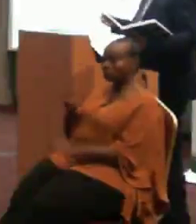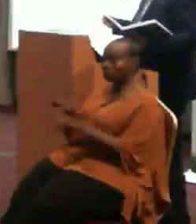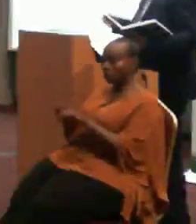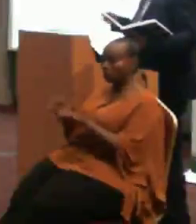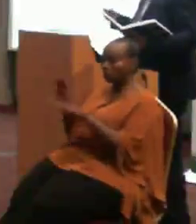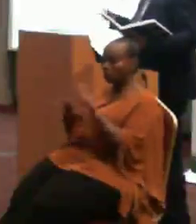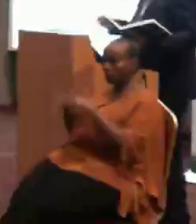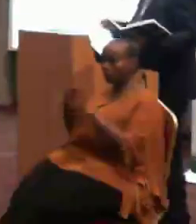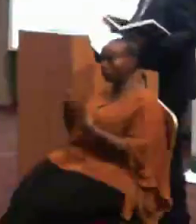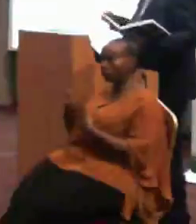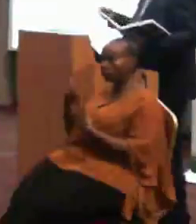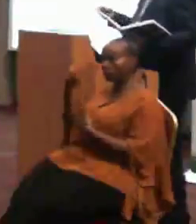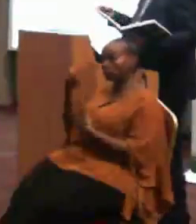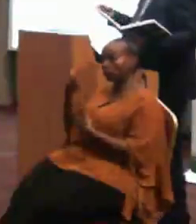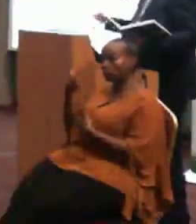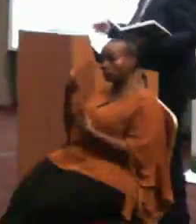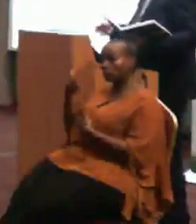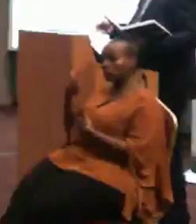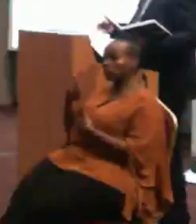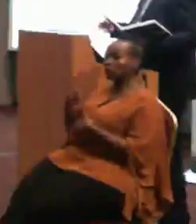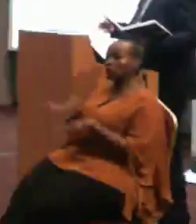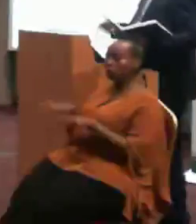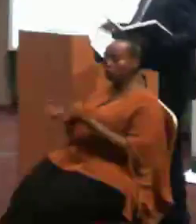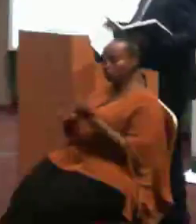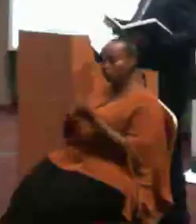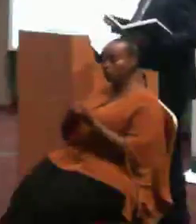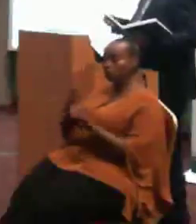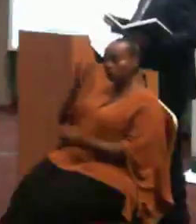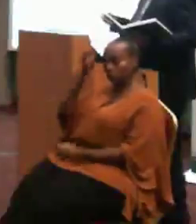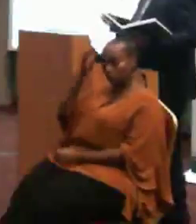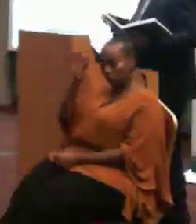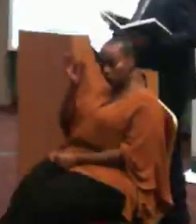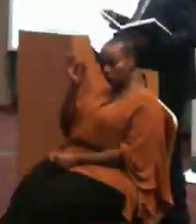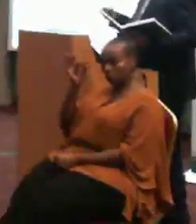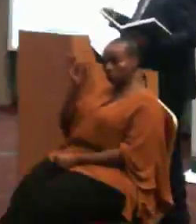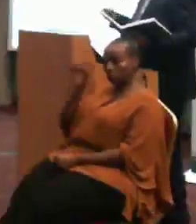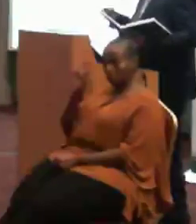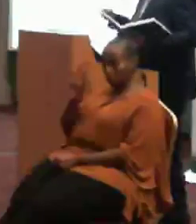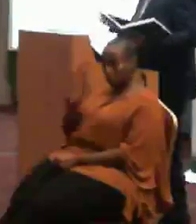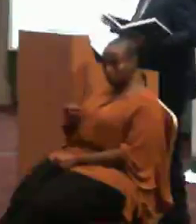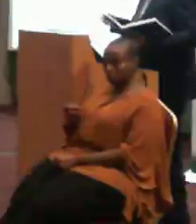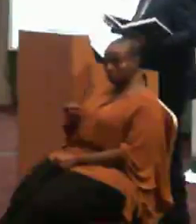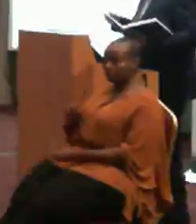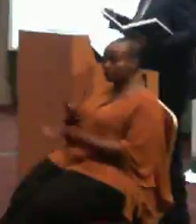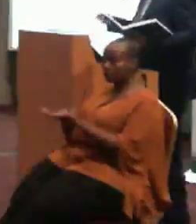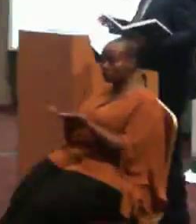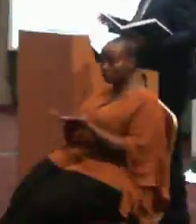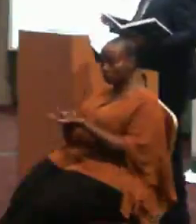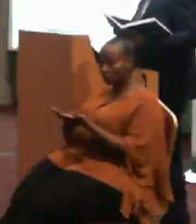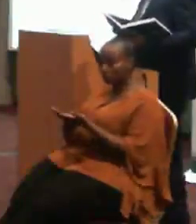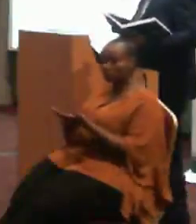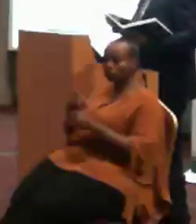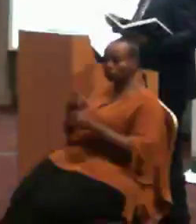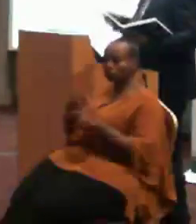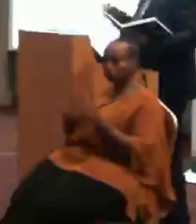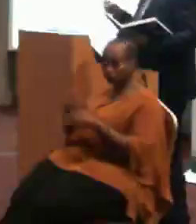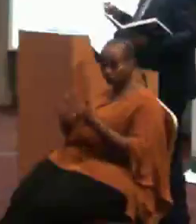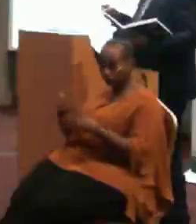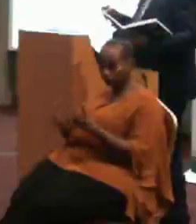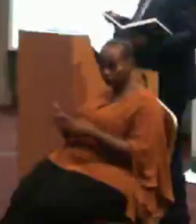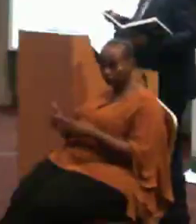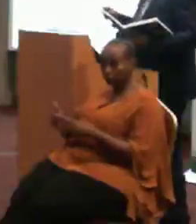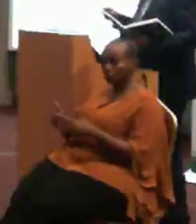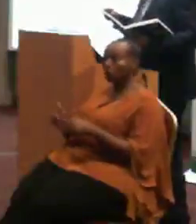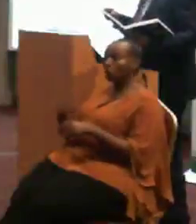sheet support from the government's perspective. So yes, those discussions are ongoing. So we